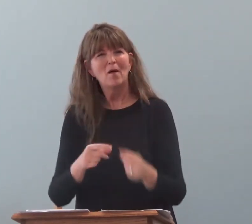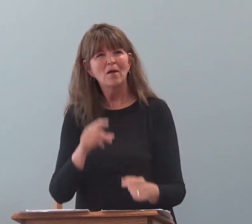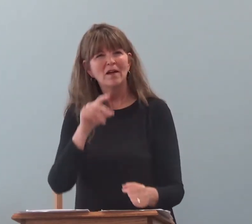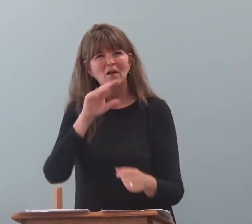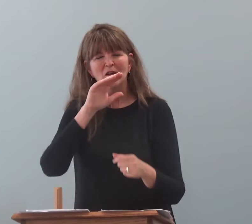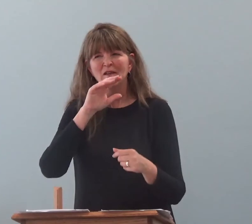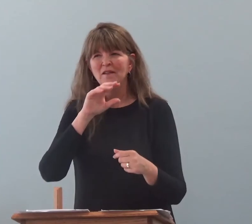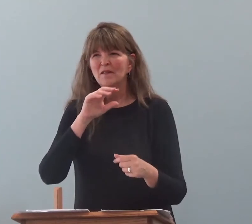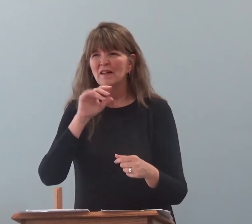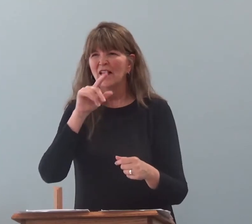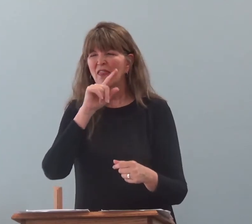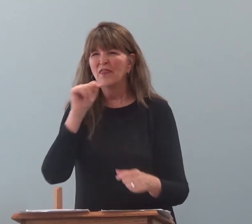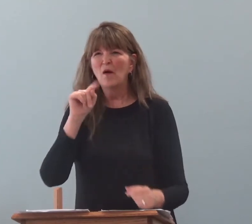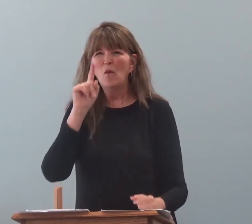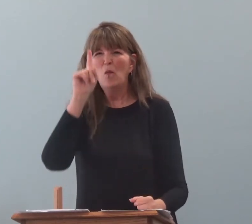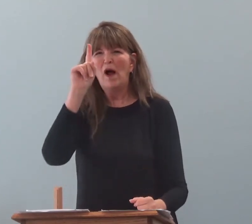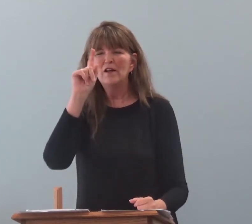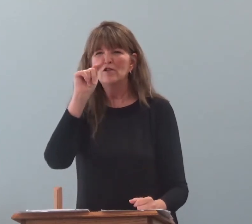So tonight I want you guys to think to yourselves,